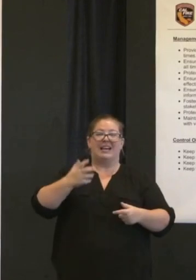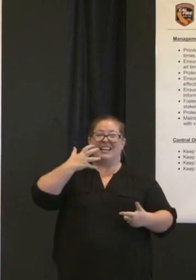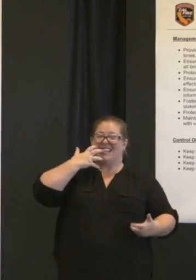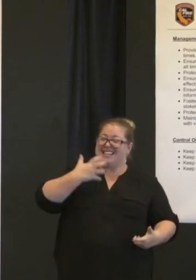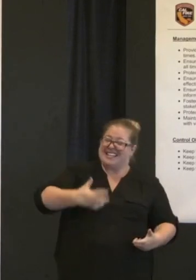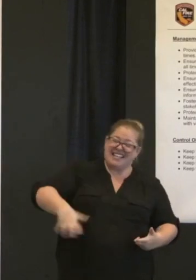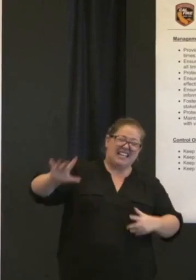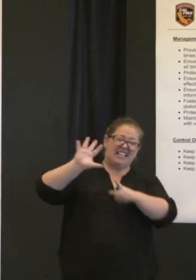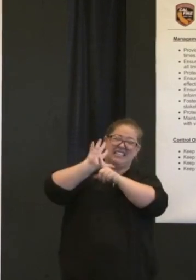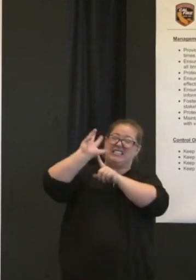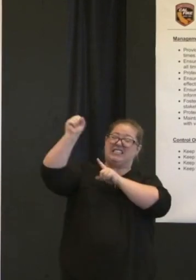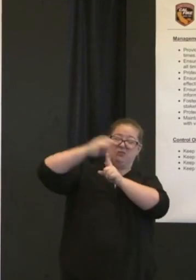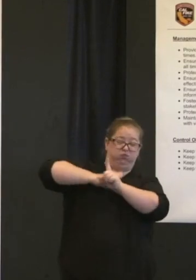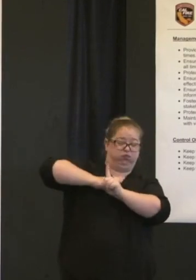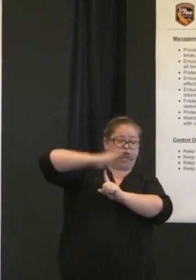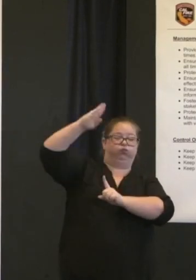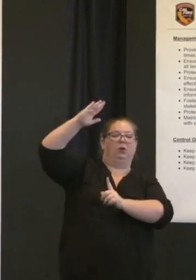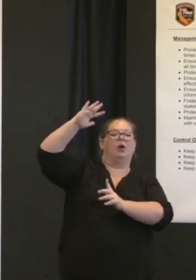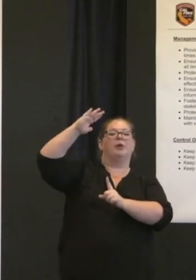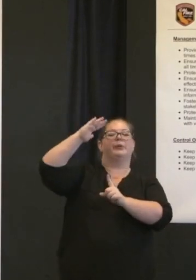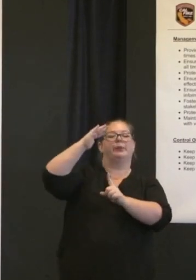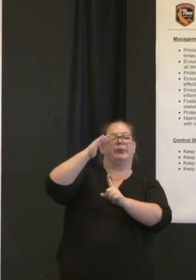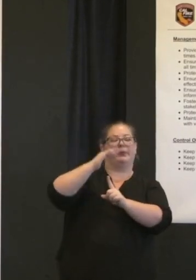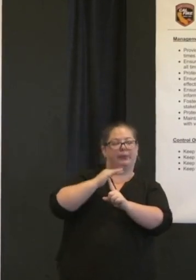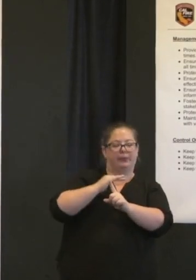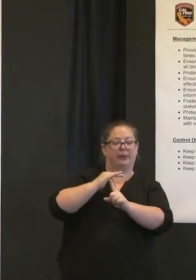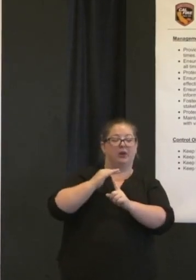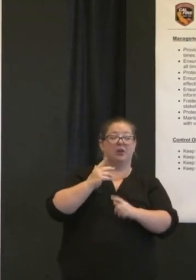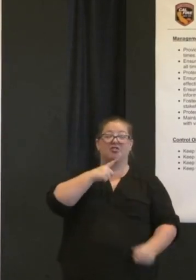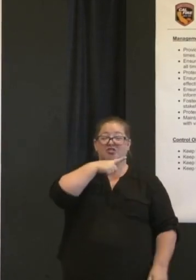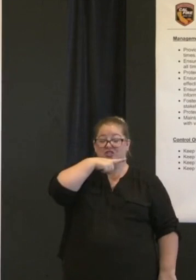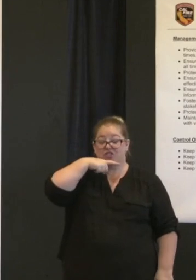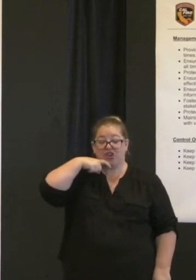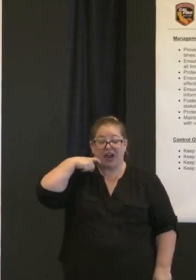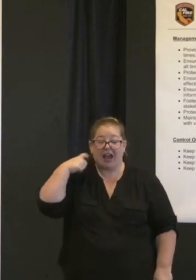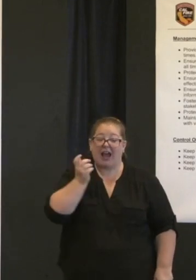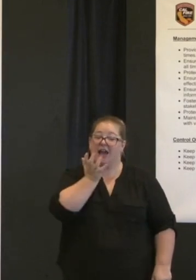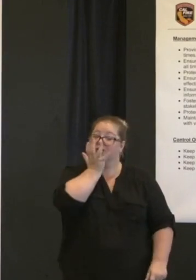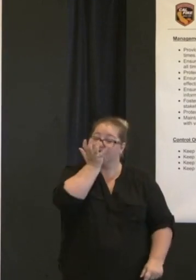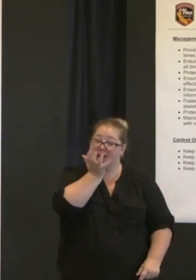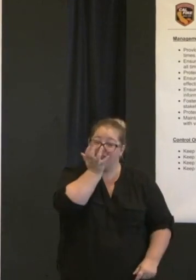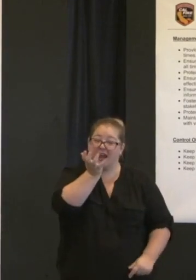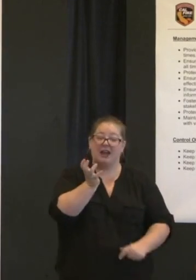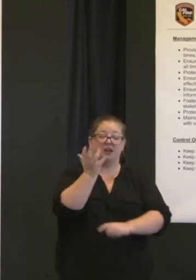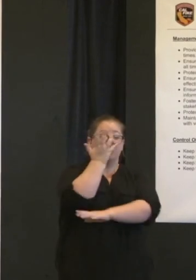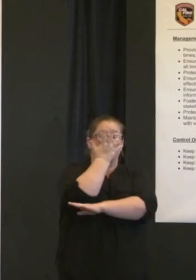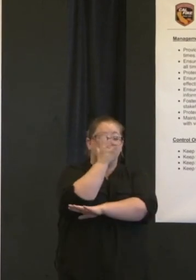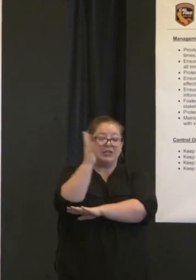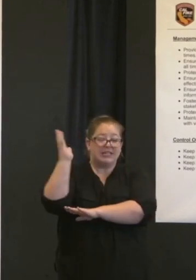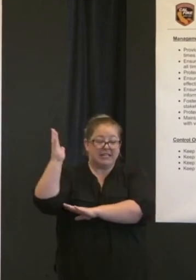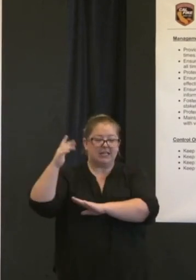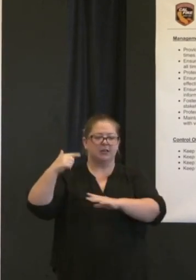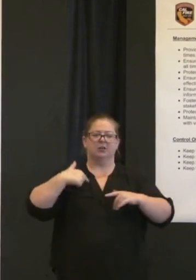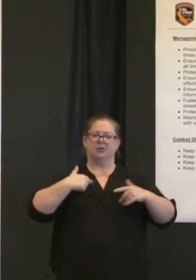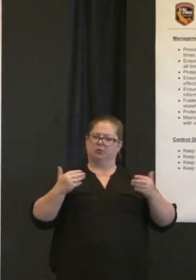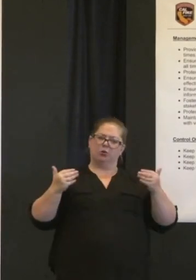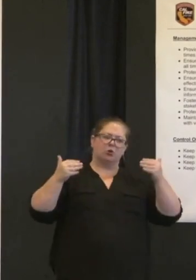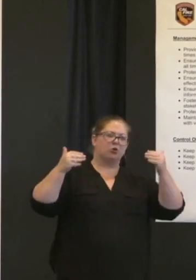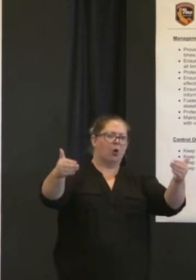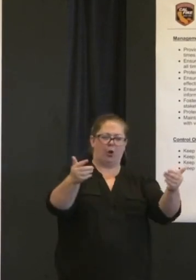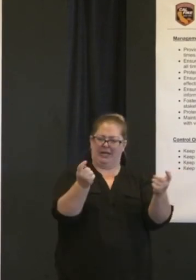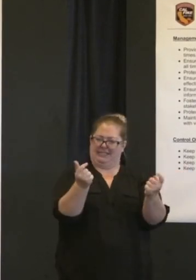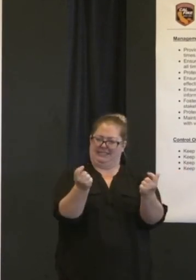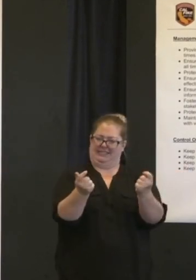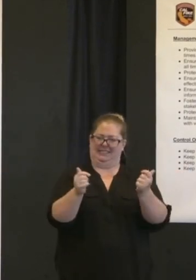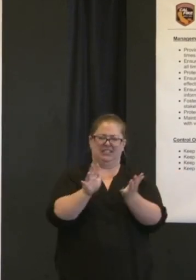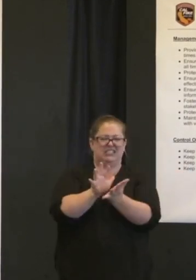out, leaving some of the longer standing fuels, which we know is a high priority, especially in some of these state park areas. Any of the other areas